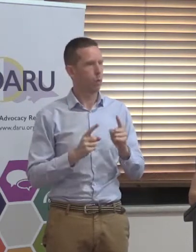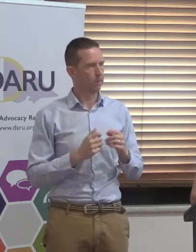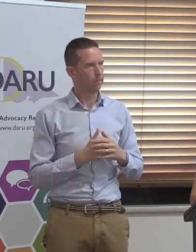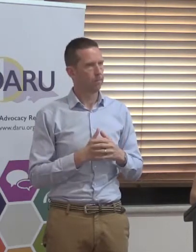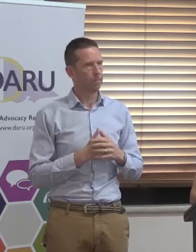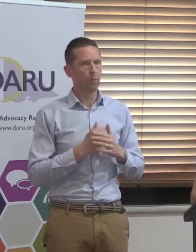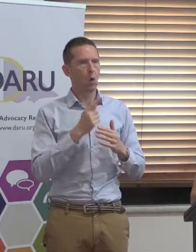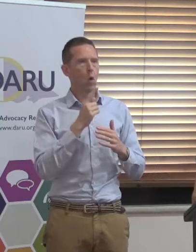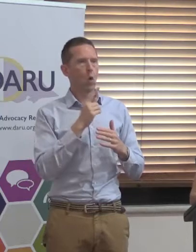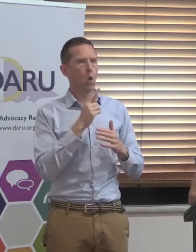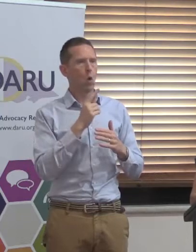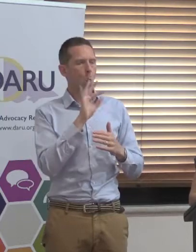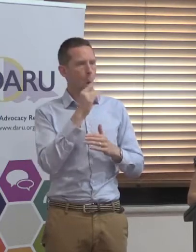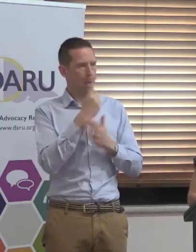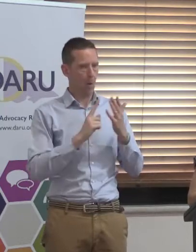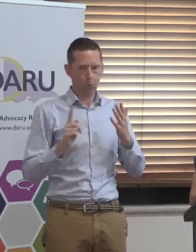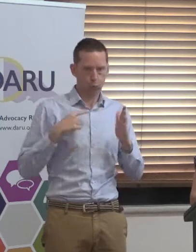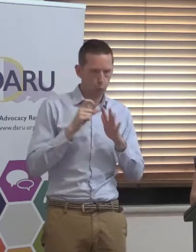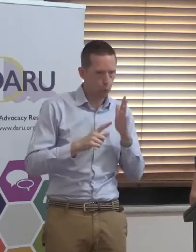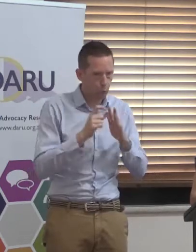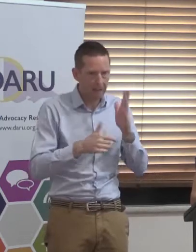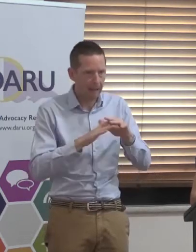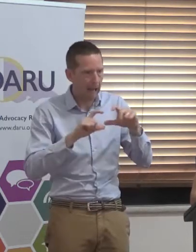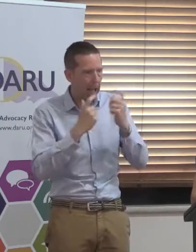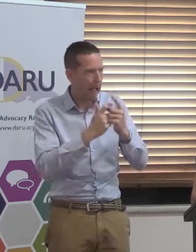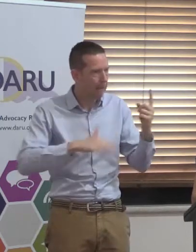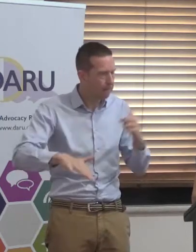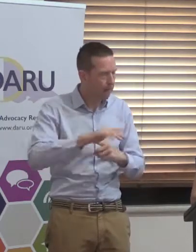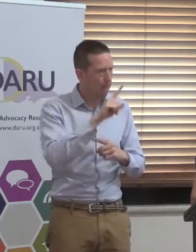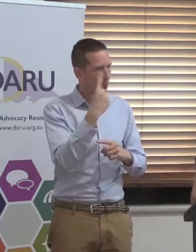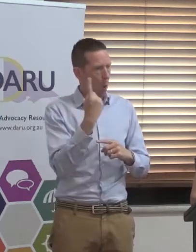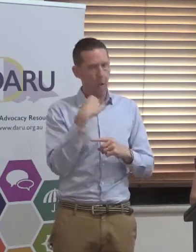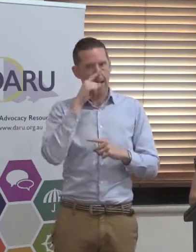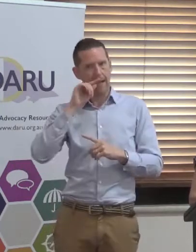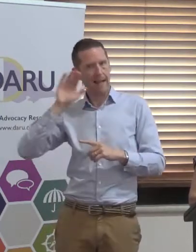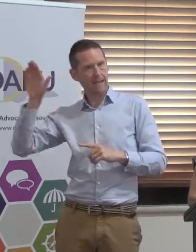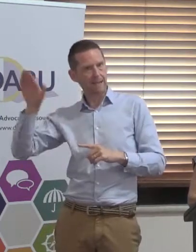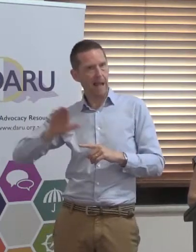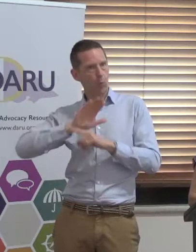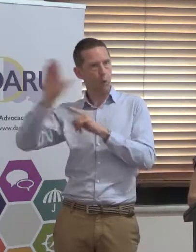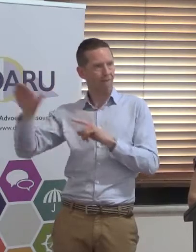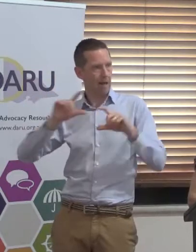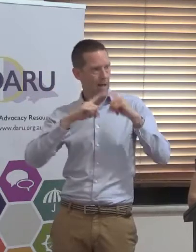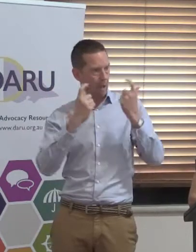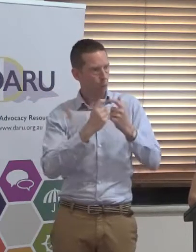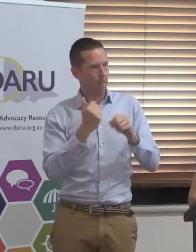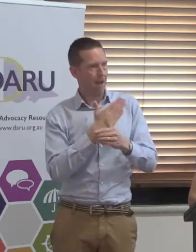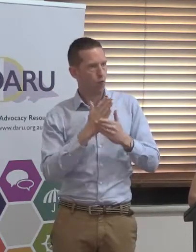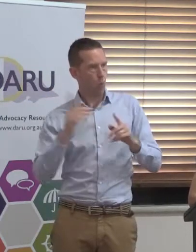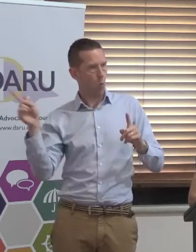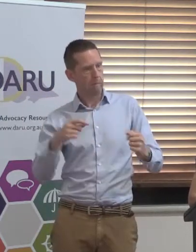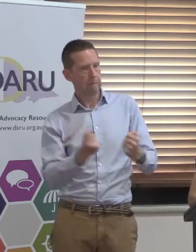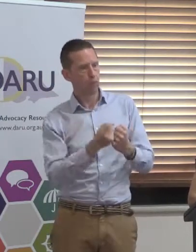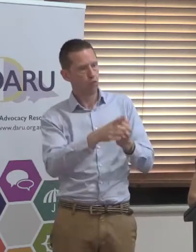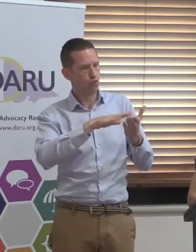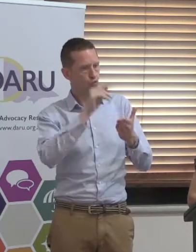not just what to do in the classroom, but who to go to outside of the classroom to make sure their students are able